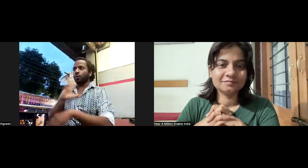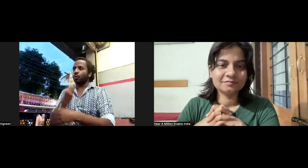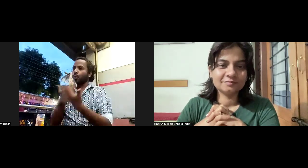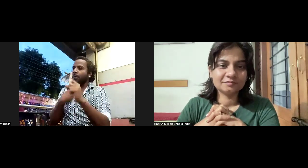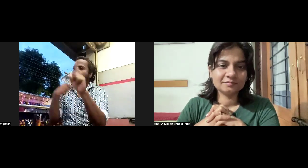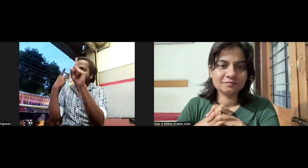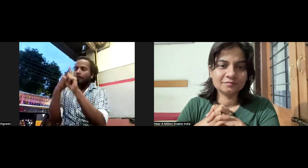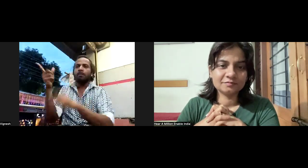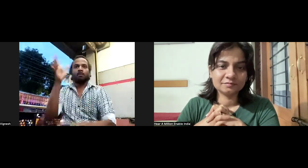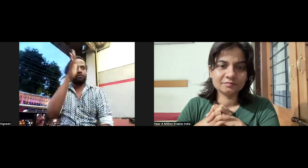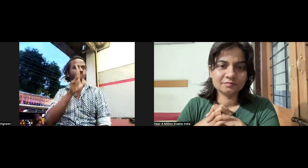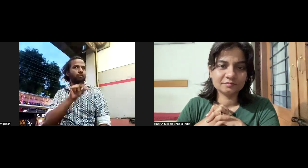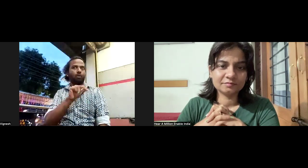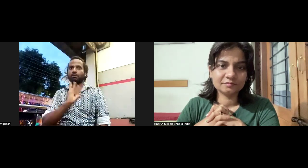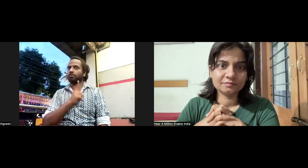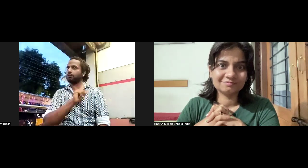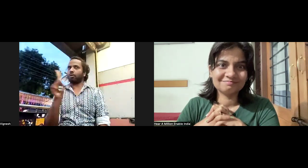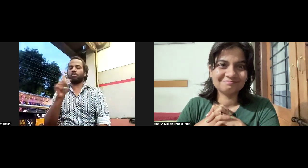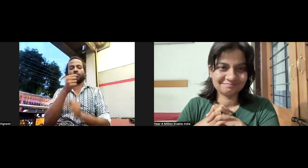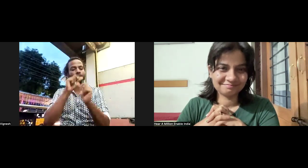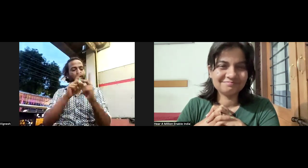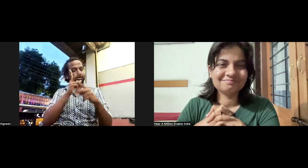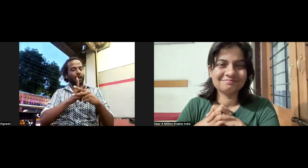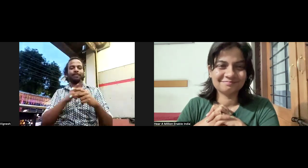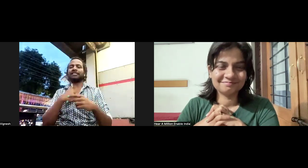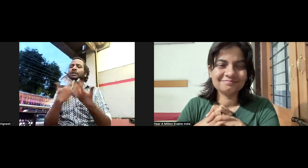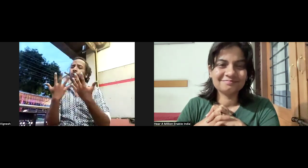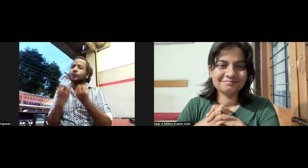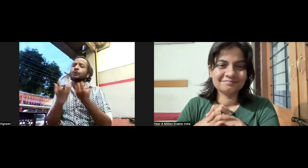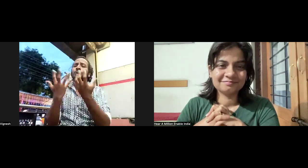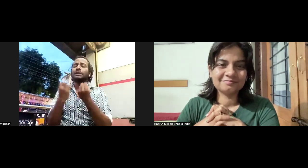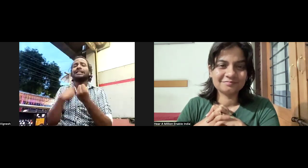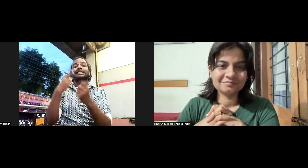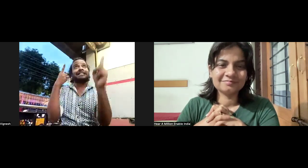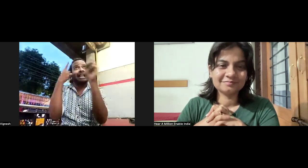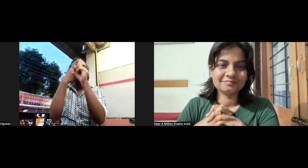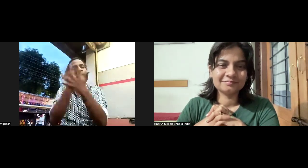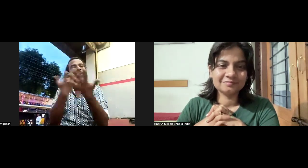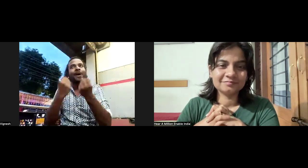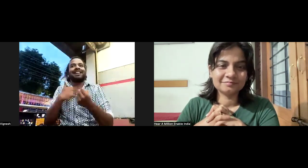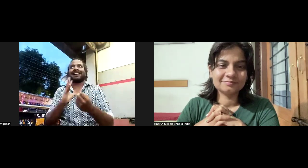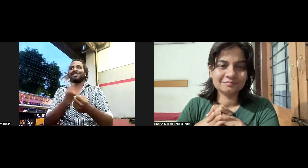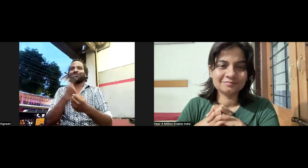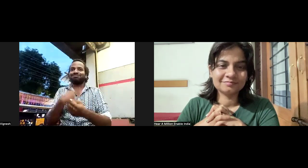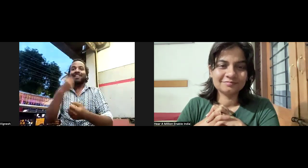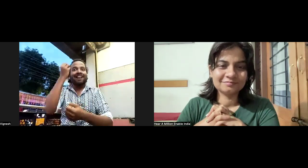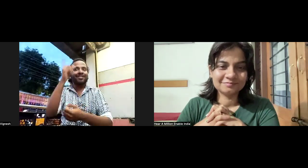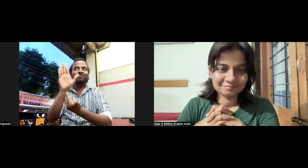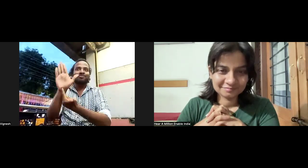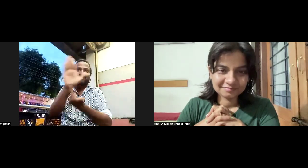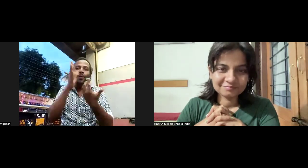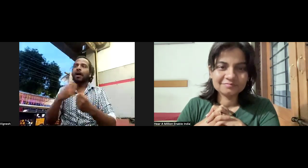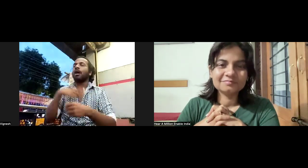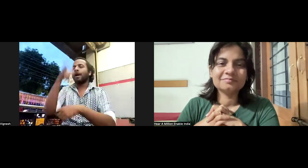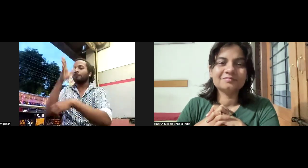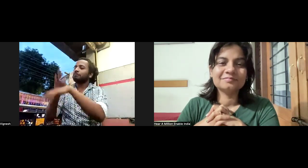identified as a woman, as a female, not as, the body I was in. And my parents were very,